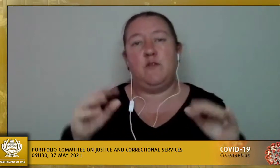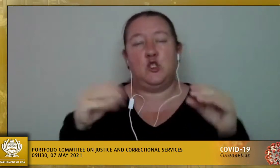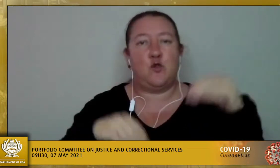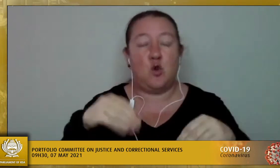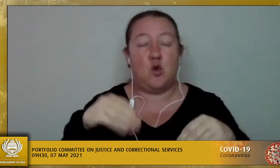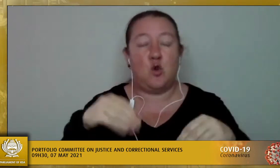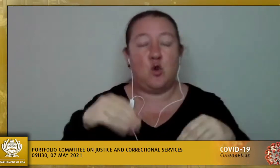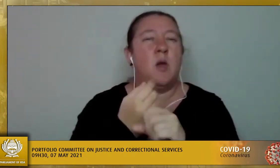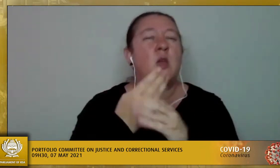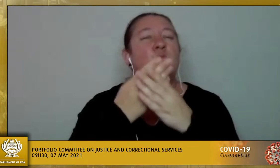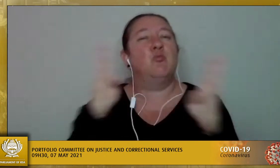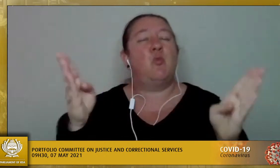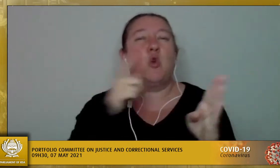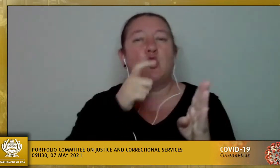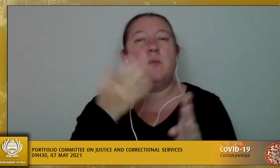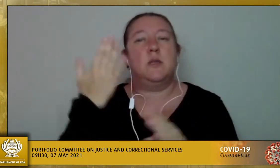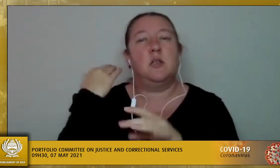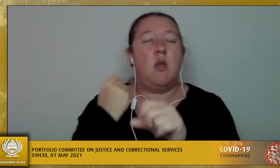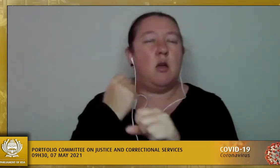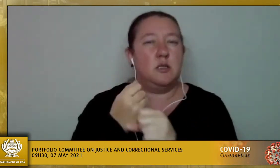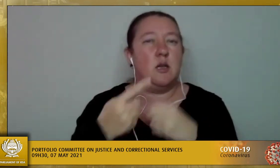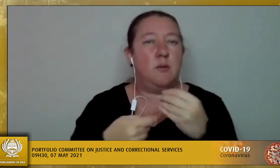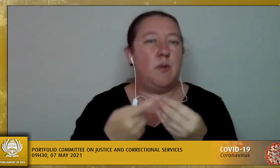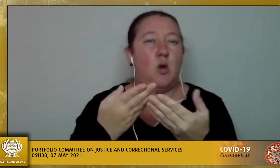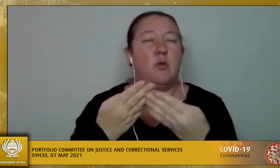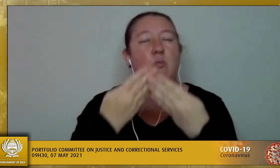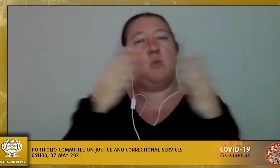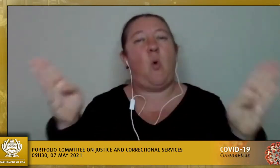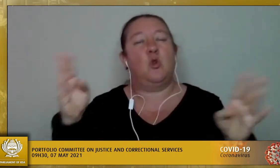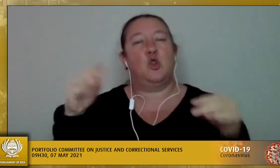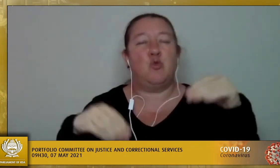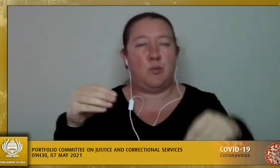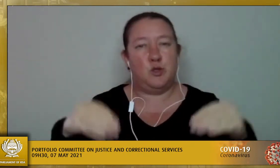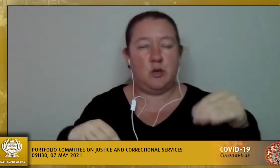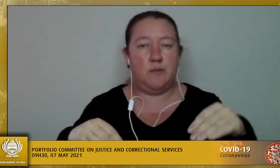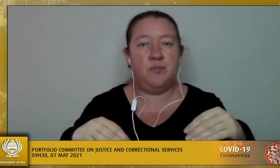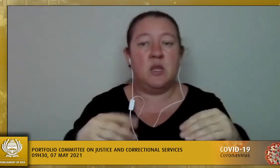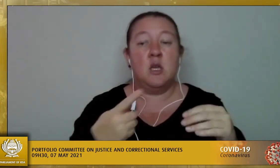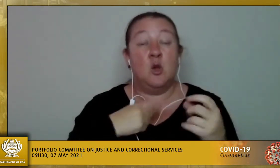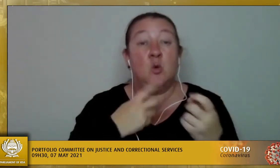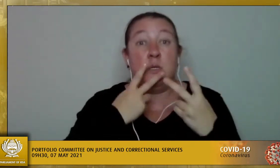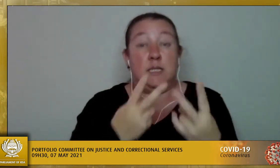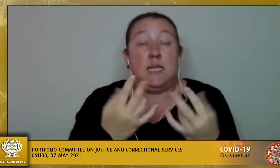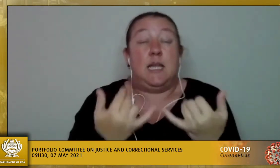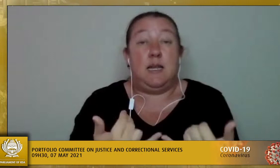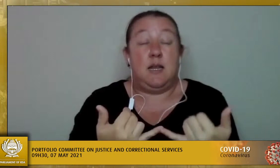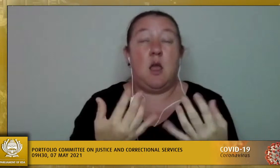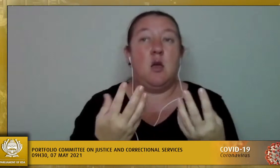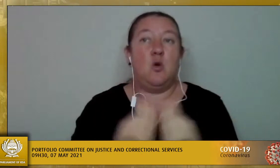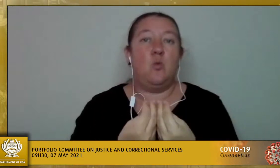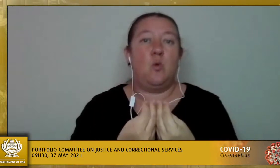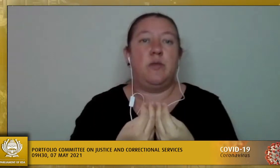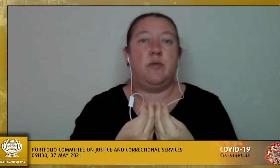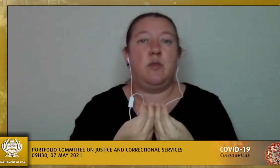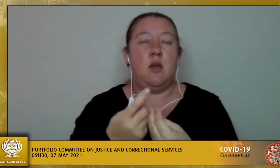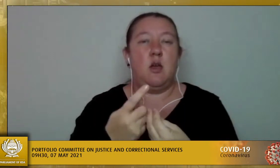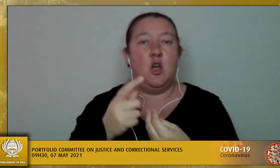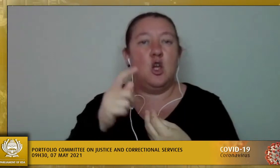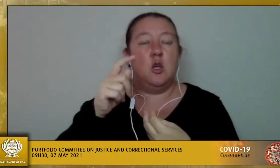some very broad comments last year about this the broad corruption we see now with the Turkish